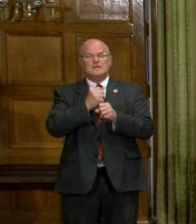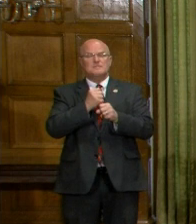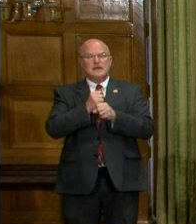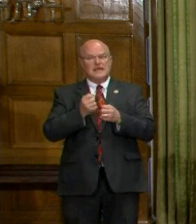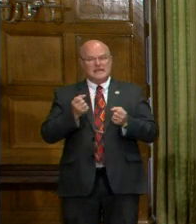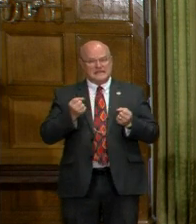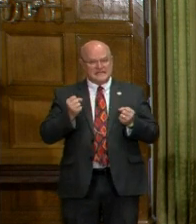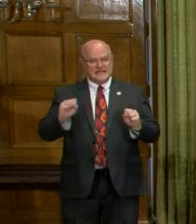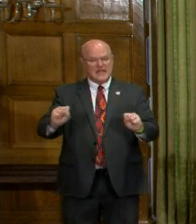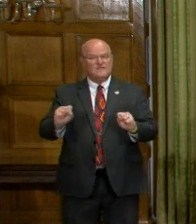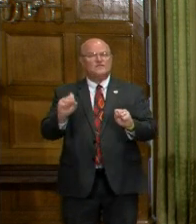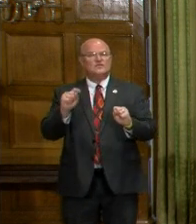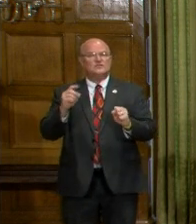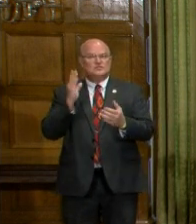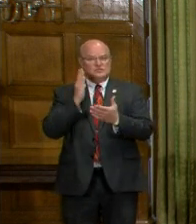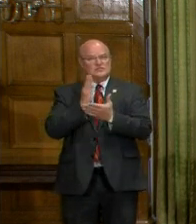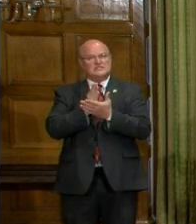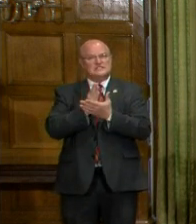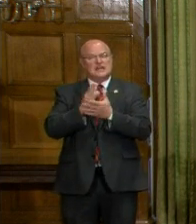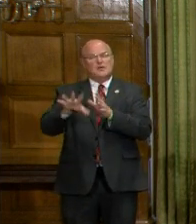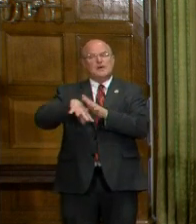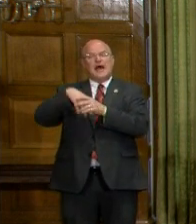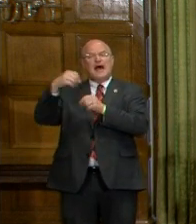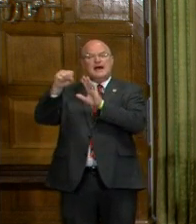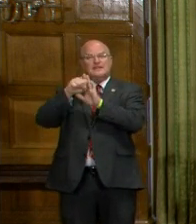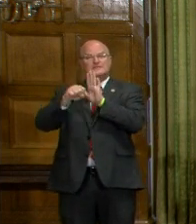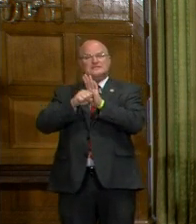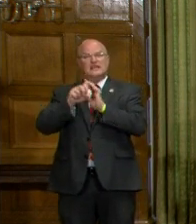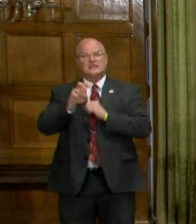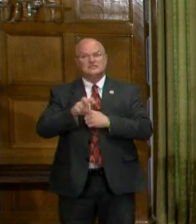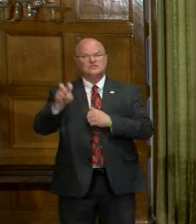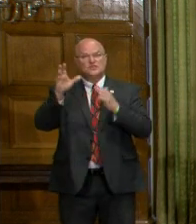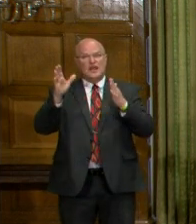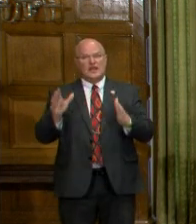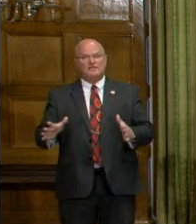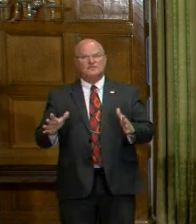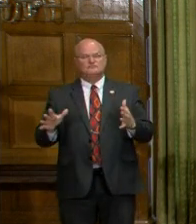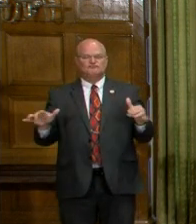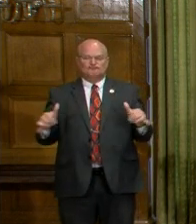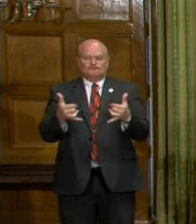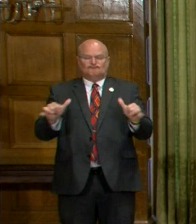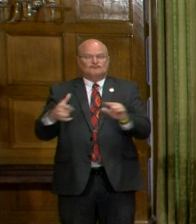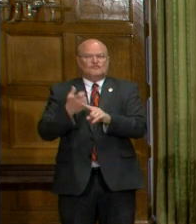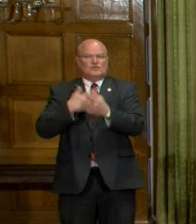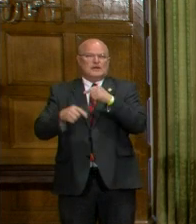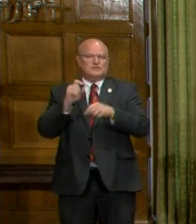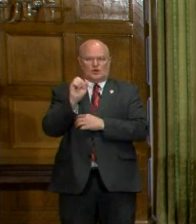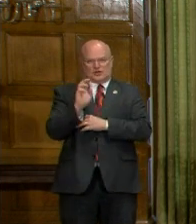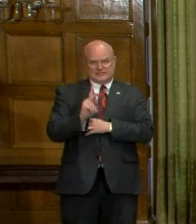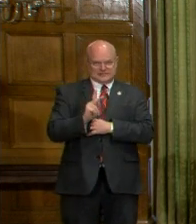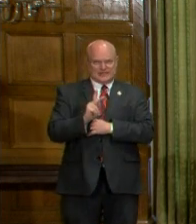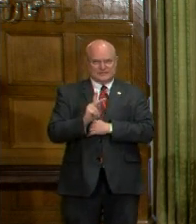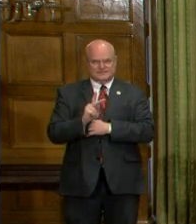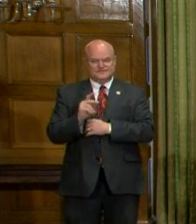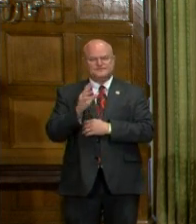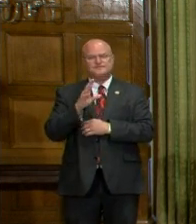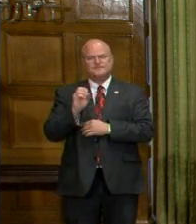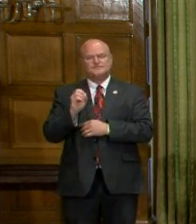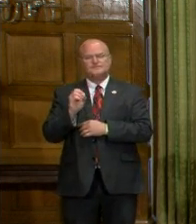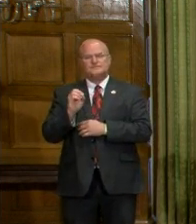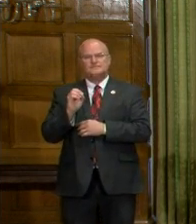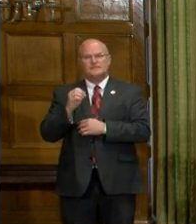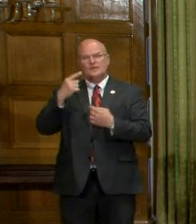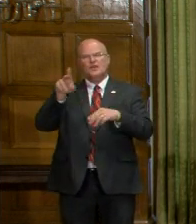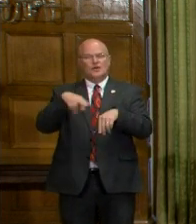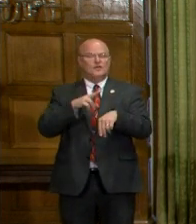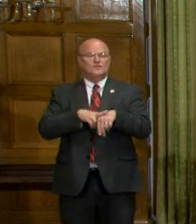an effort to stop out-of-state travelers recreationally from coming to Arkansas. And